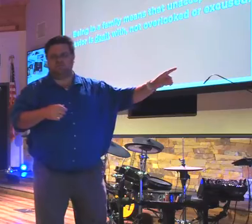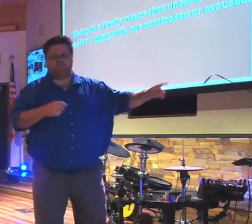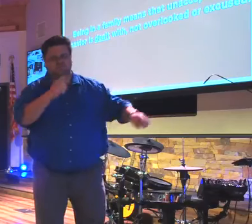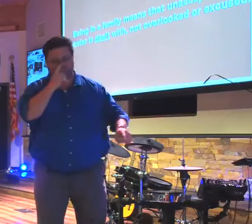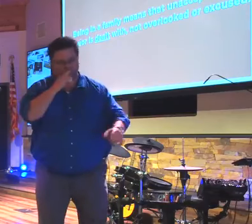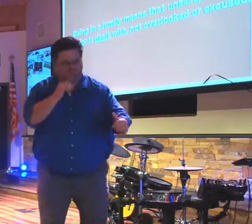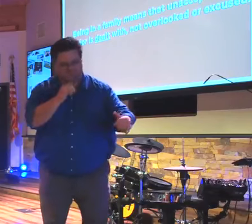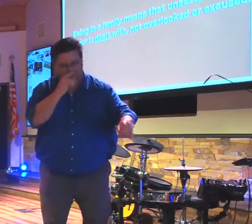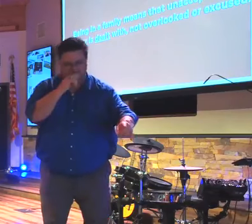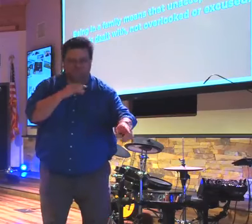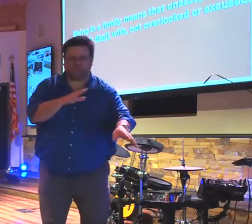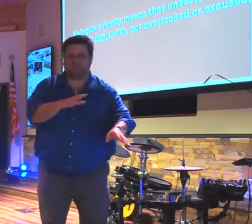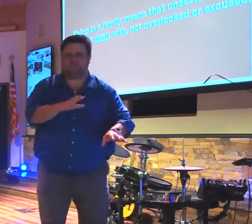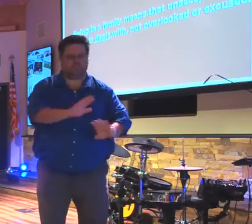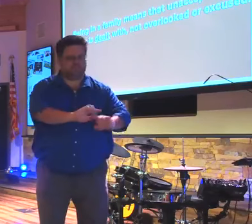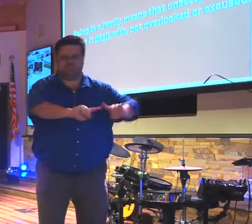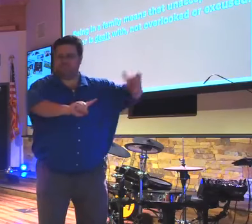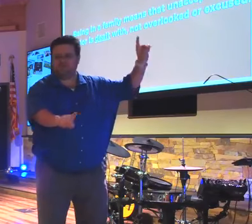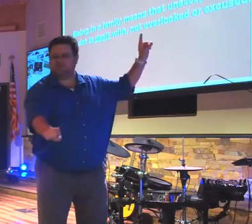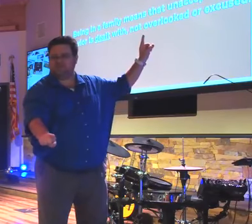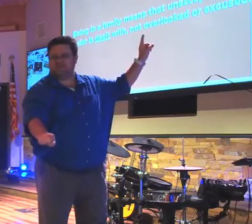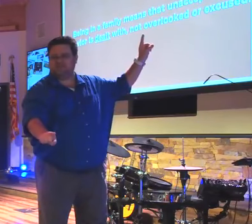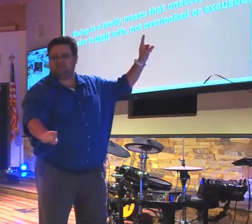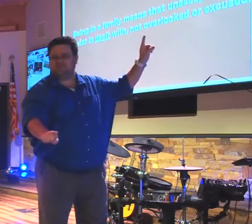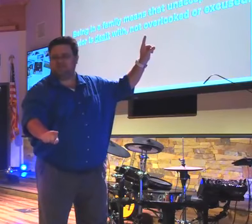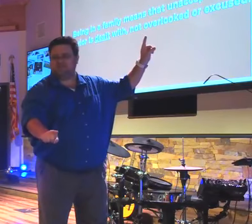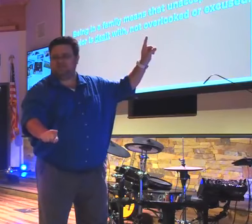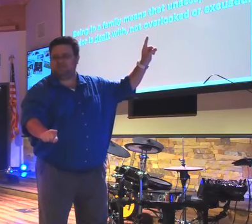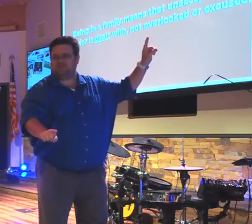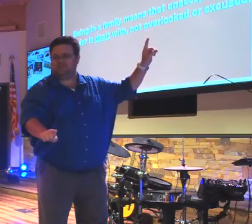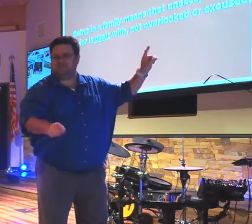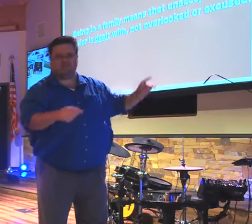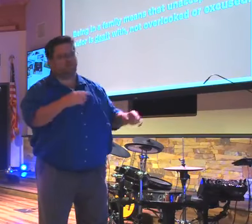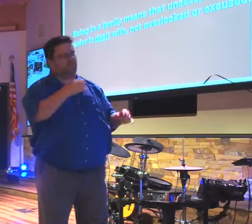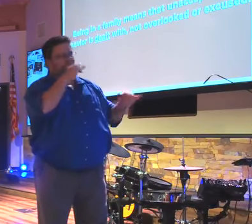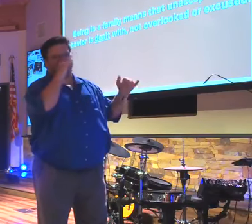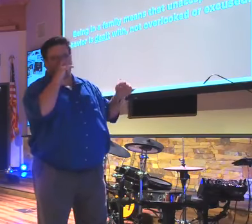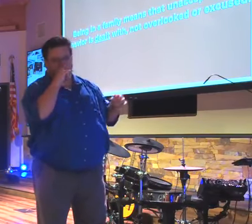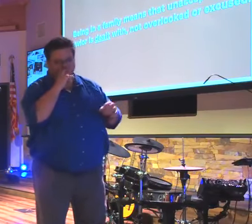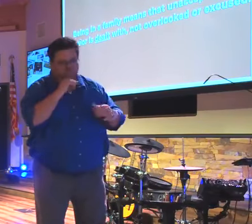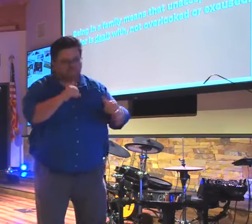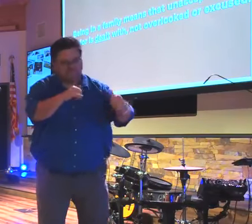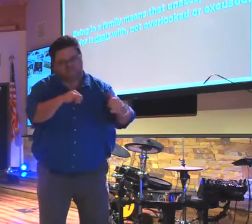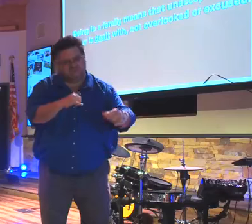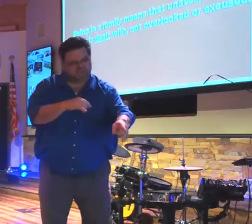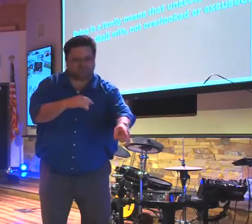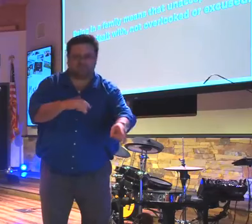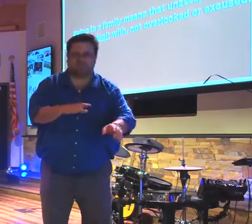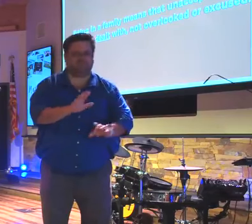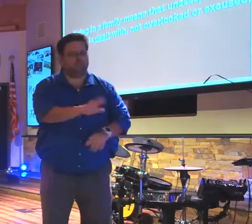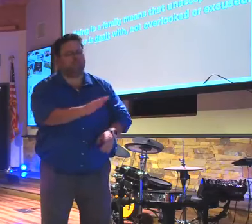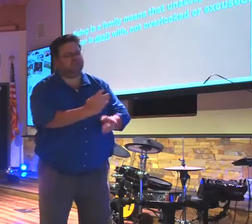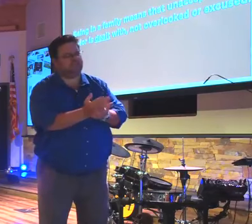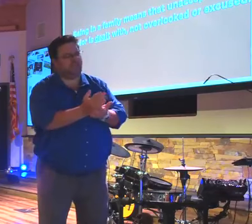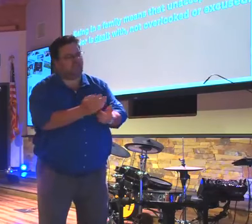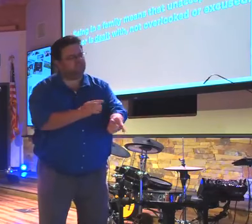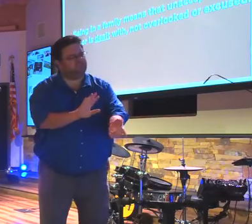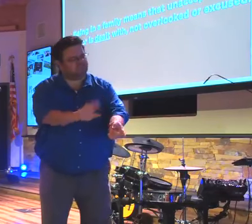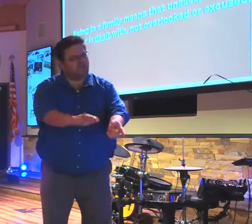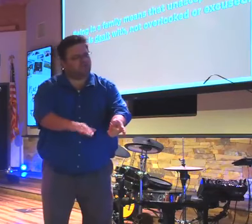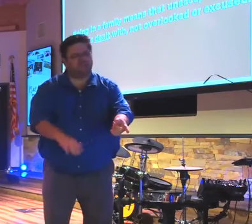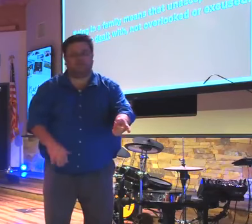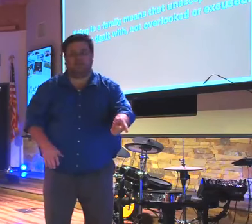foolishness, just things that these kids do, right? Just the tomfoolery that kids get into. I would come down a